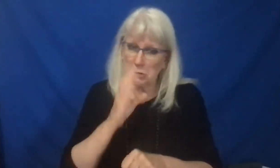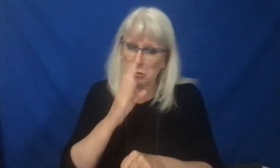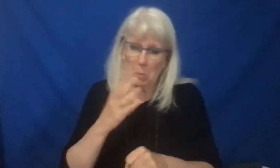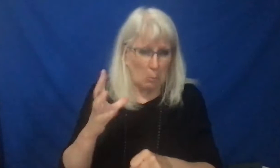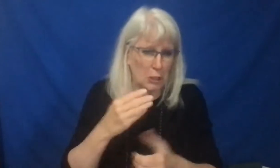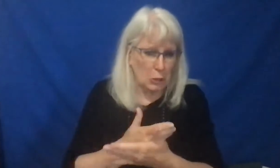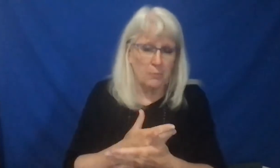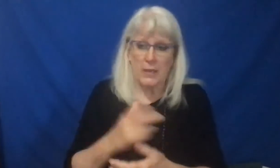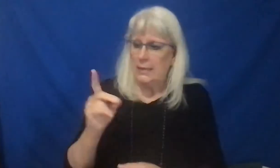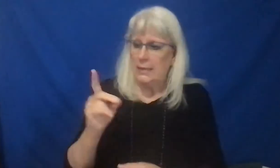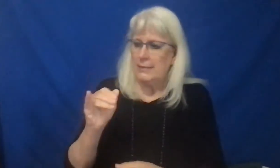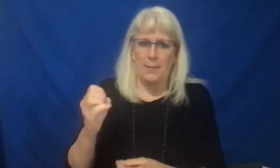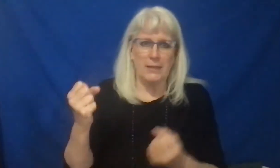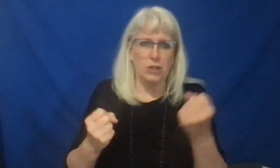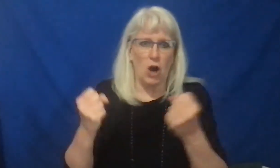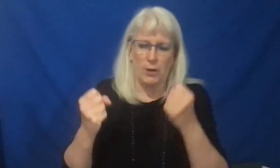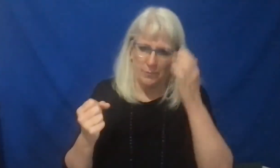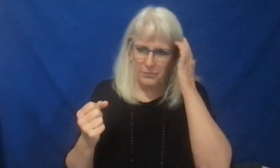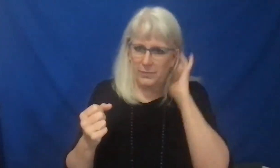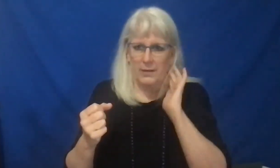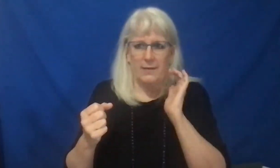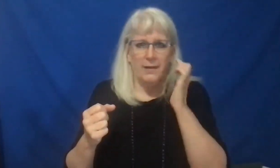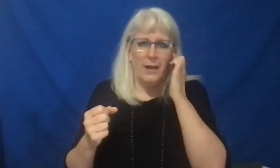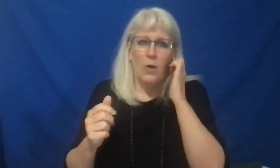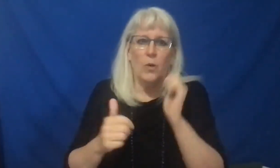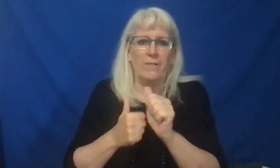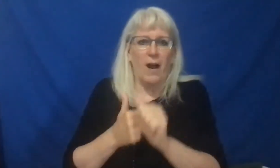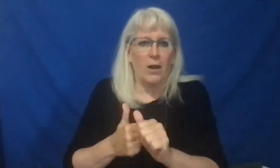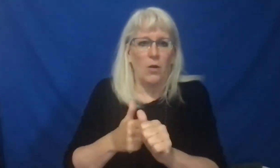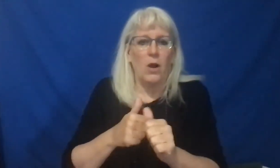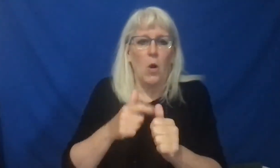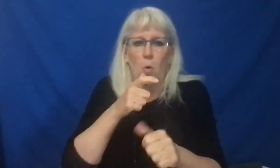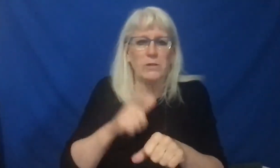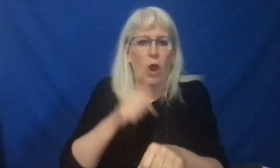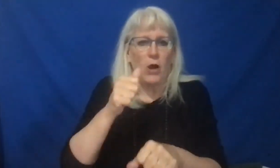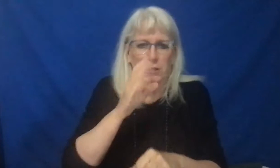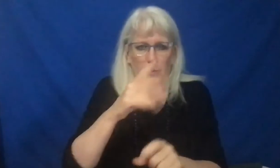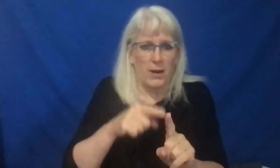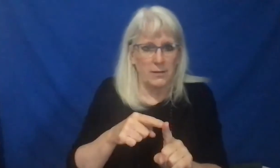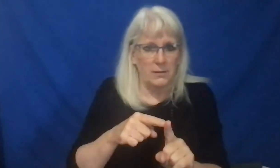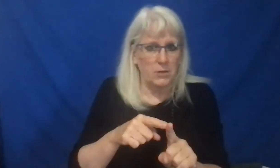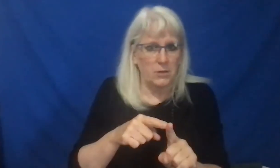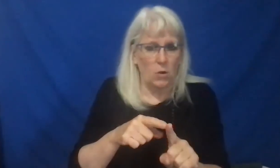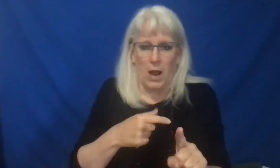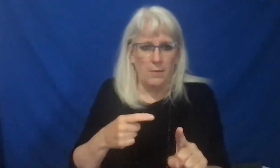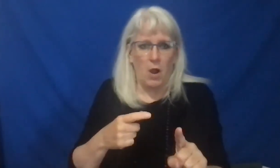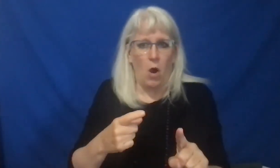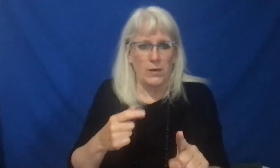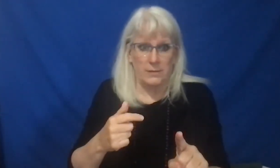car, it was always by order of sobriety length. And so I was never in the passenger seat. I was almost always in the